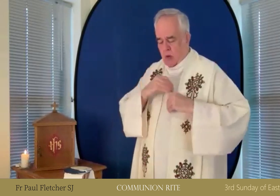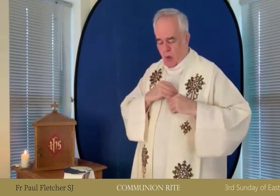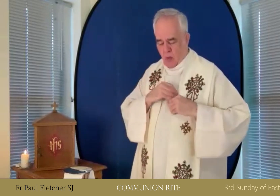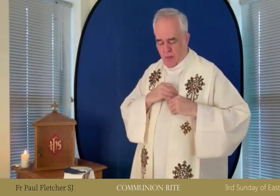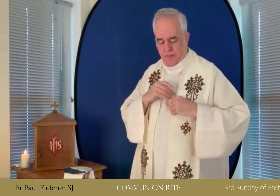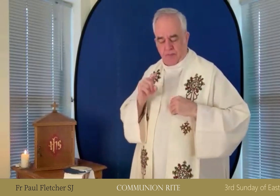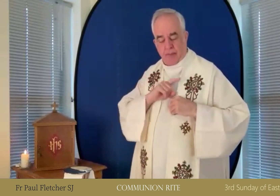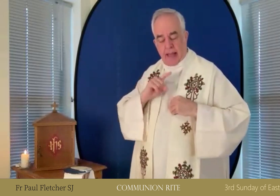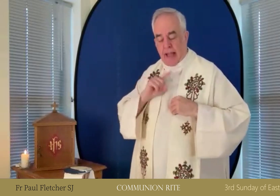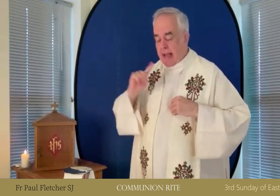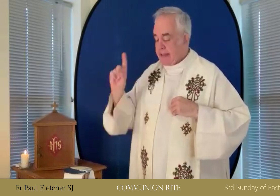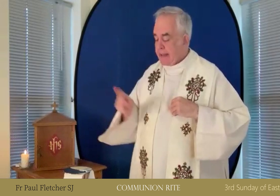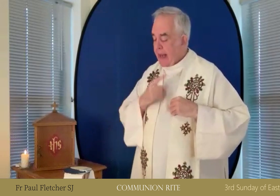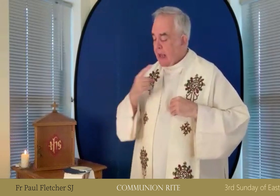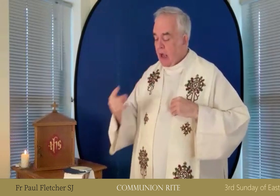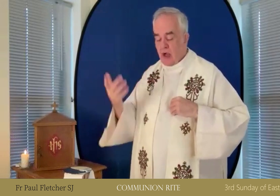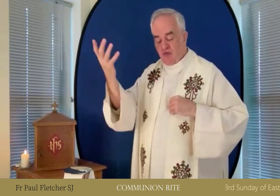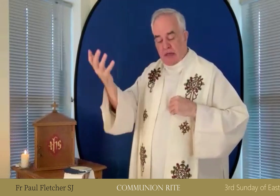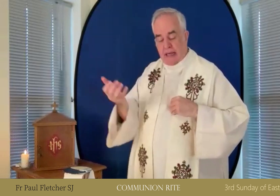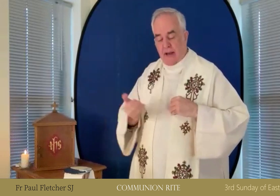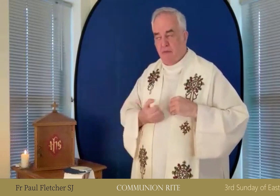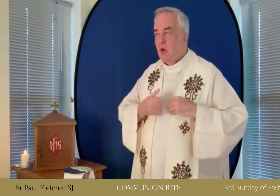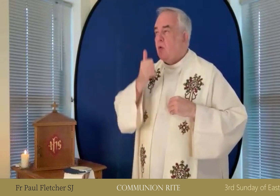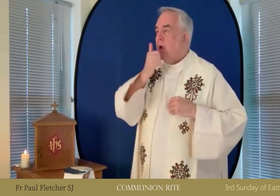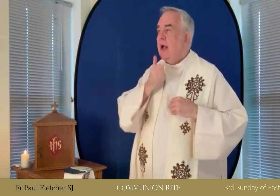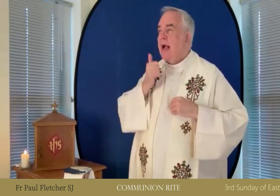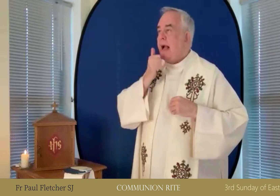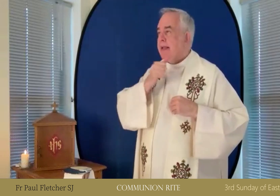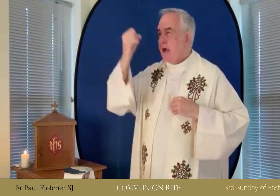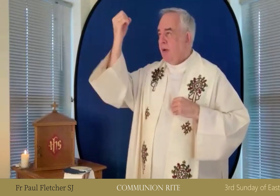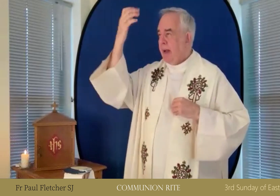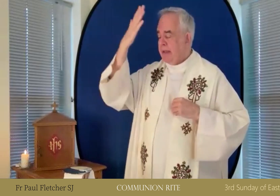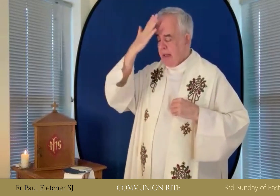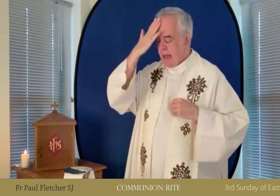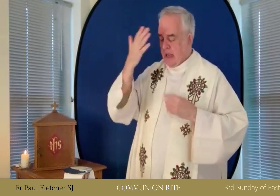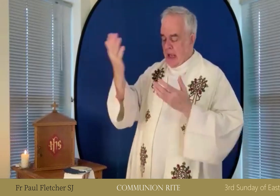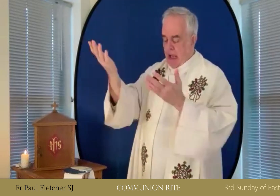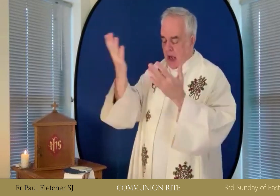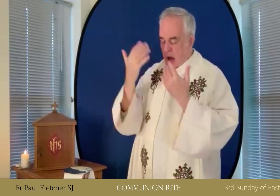soul. Since I cannot receive you sacramentally,